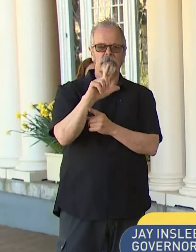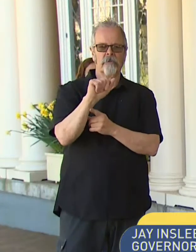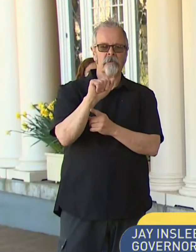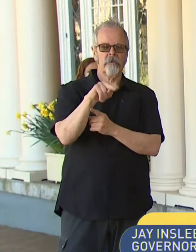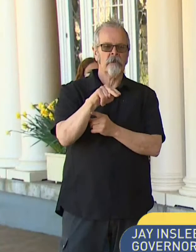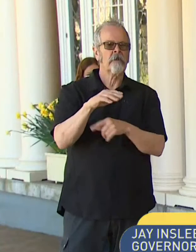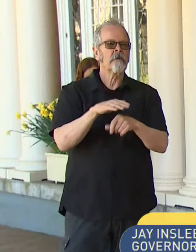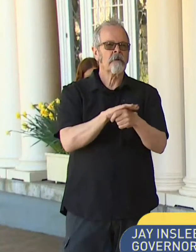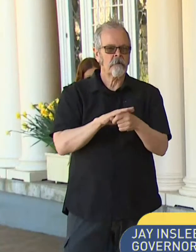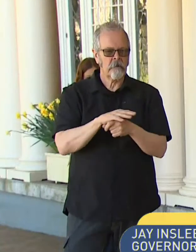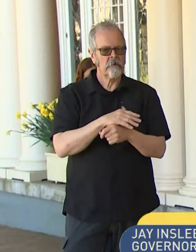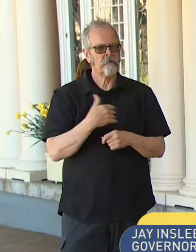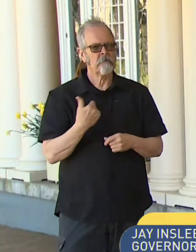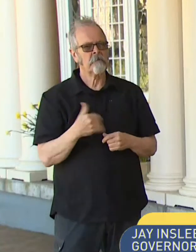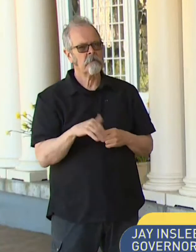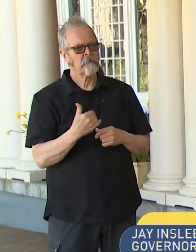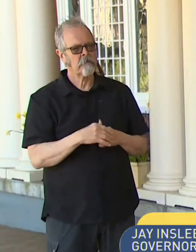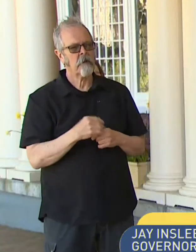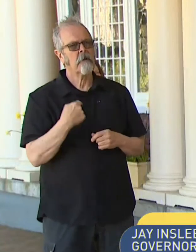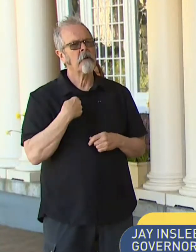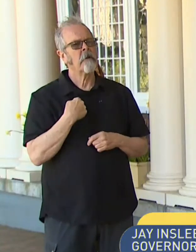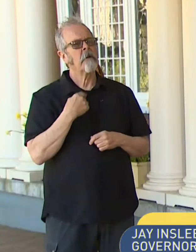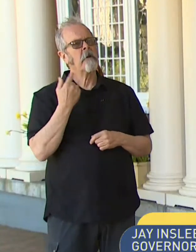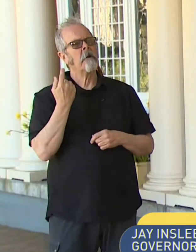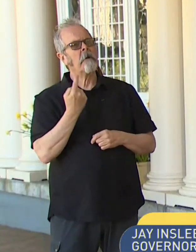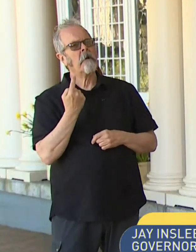was pleased. I was in